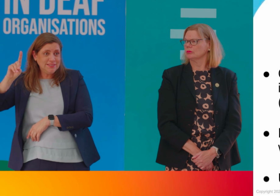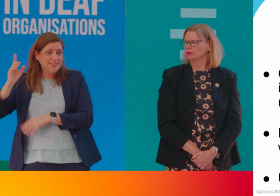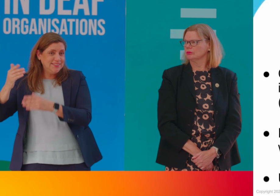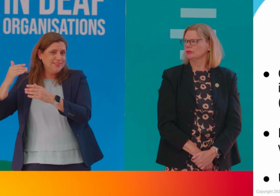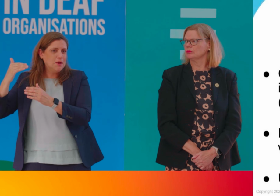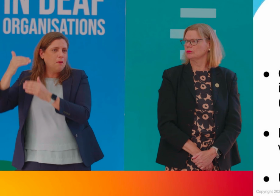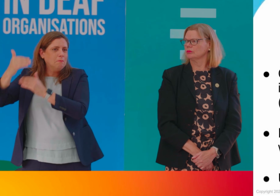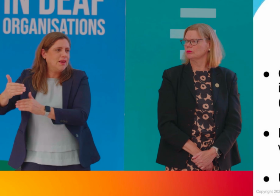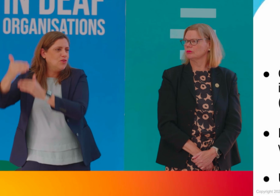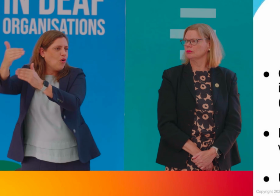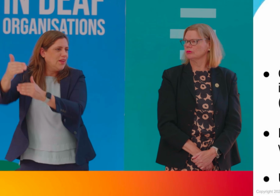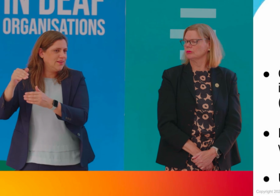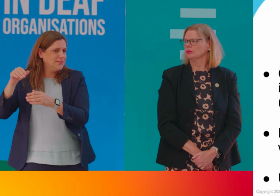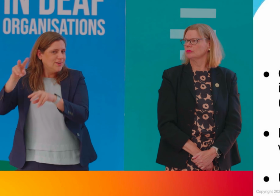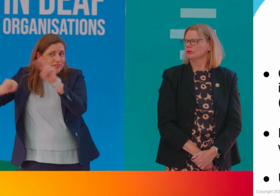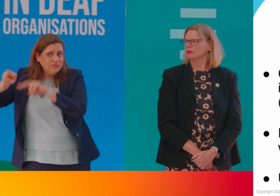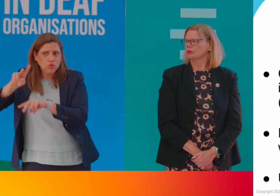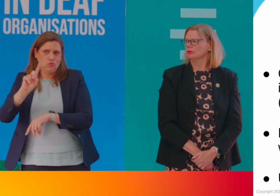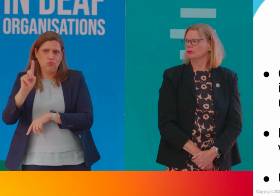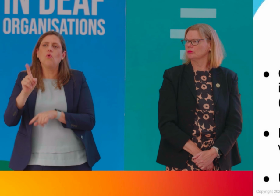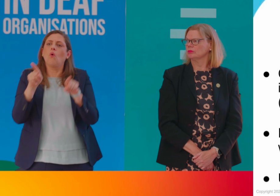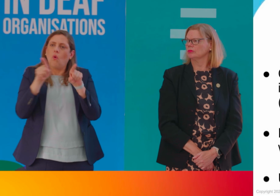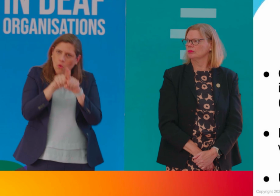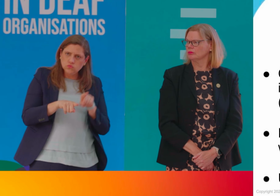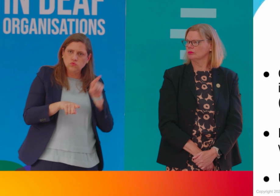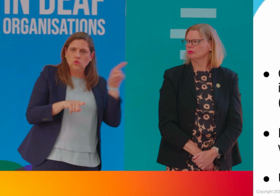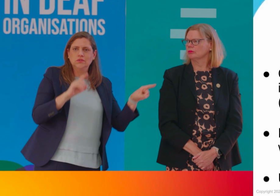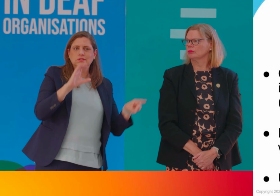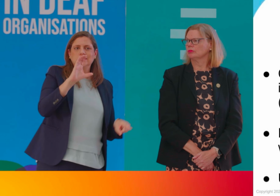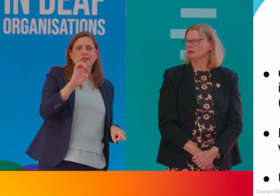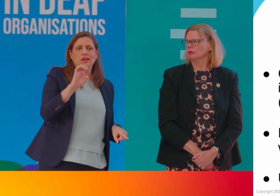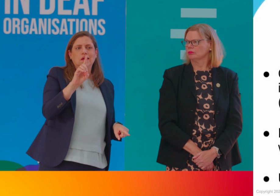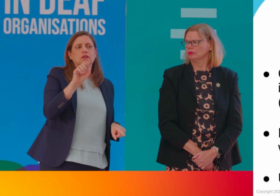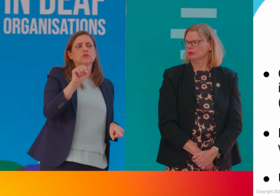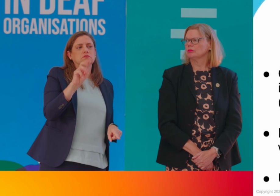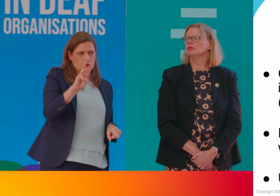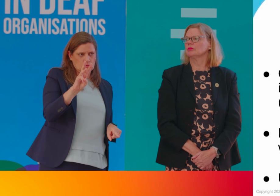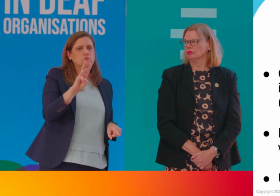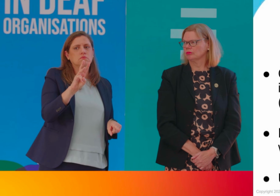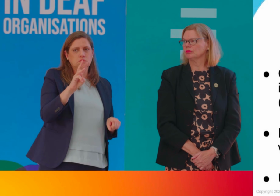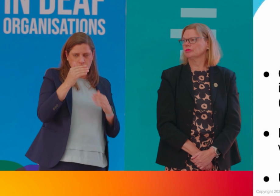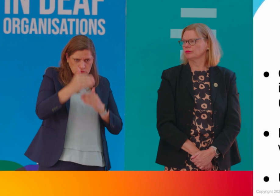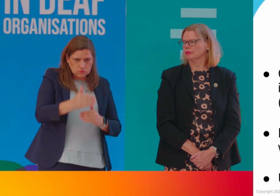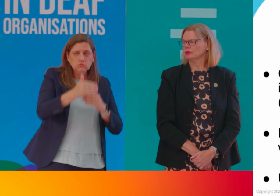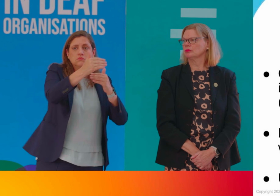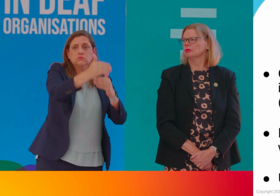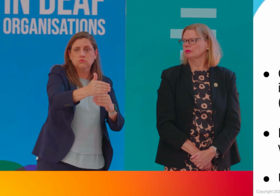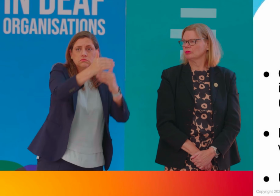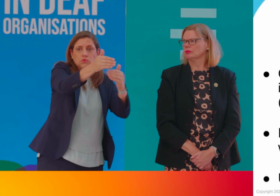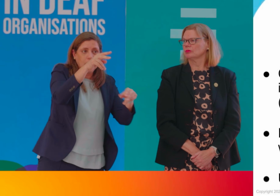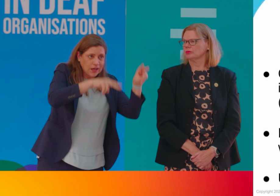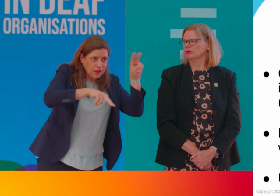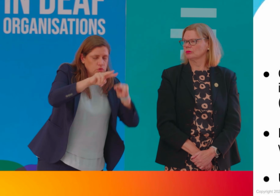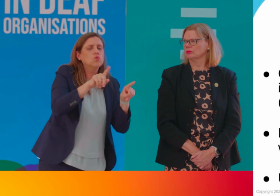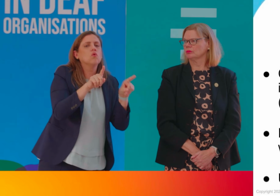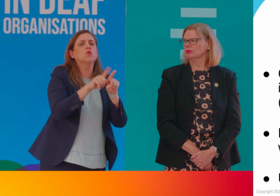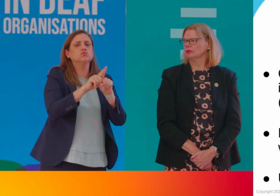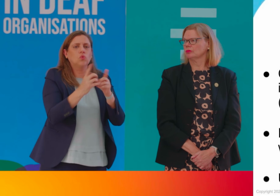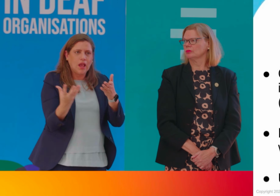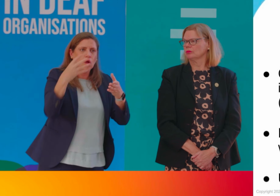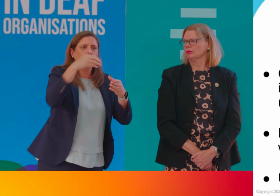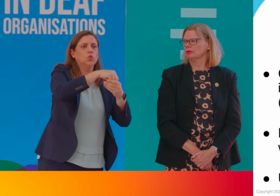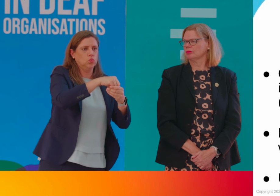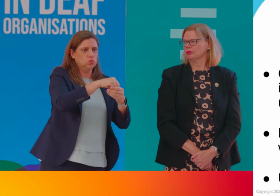deaf women, both by state and by the civil society